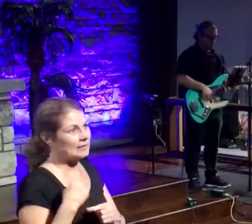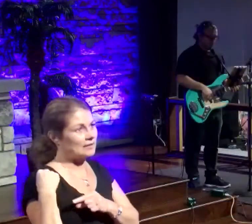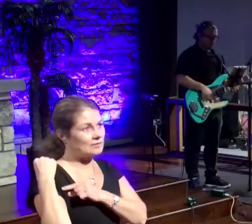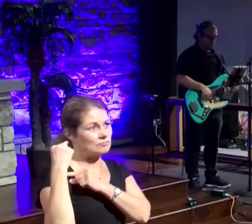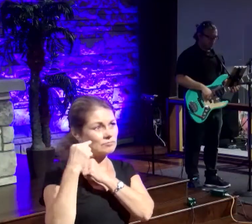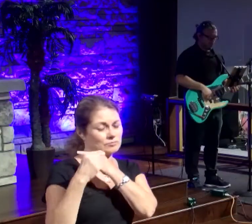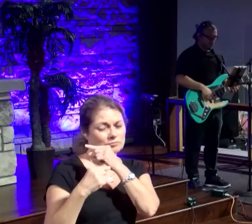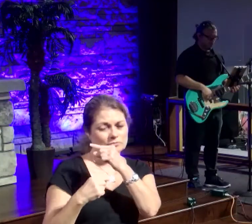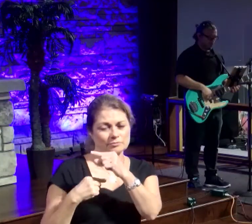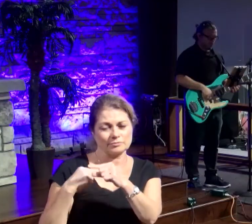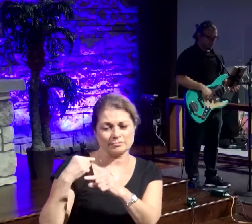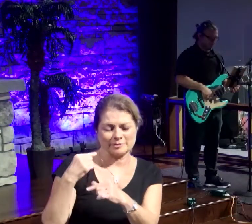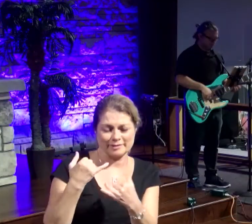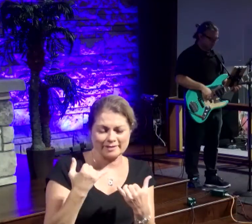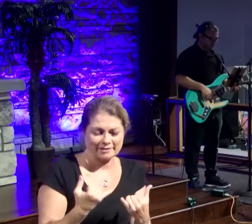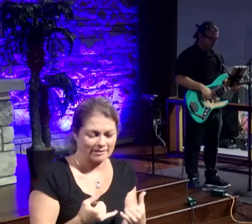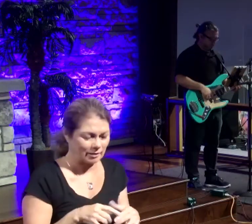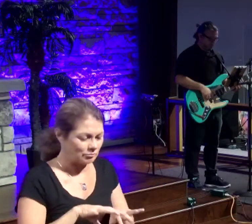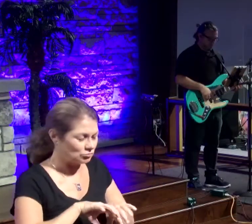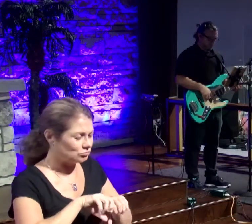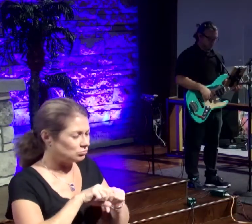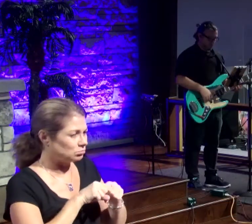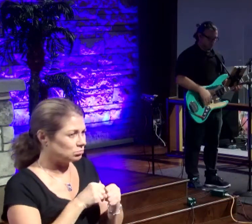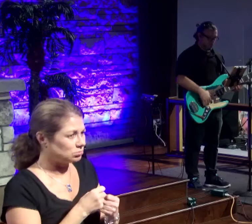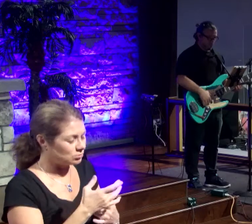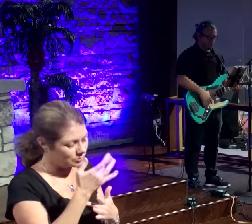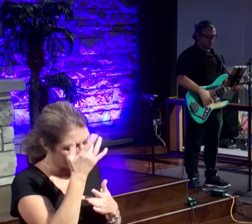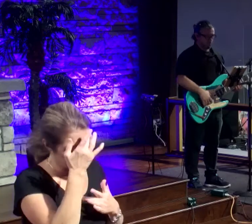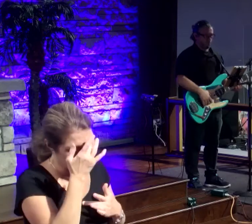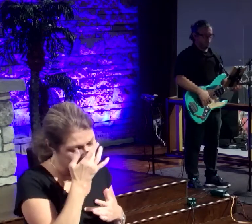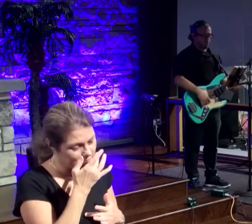believe in this broken